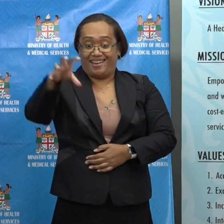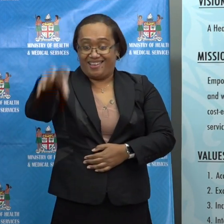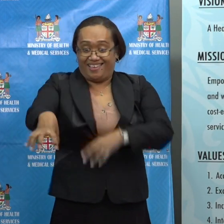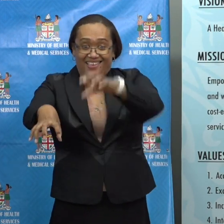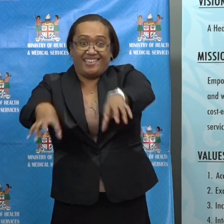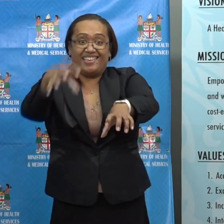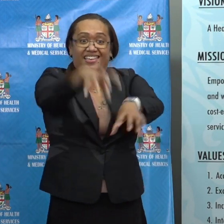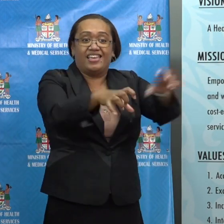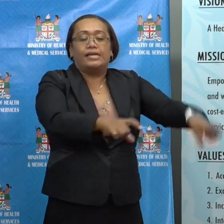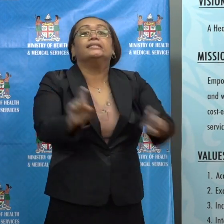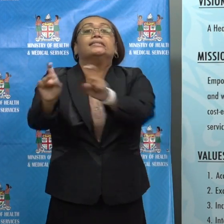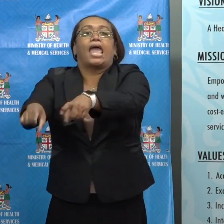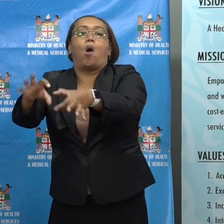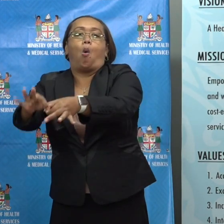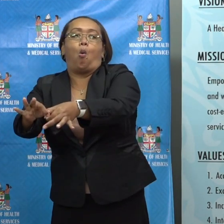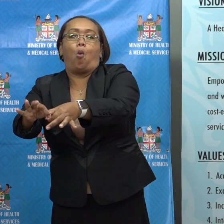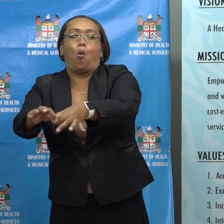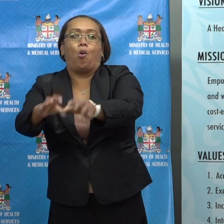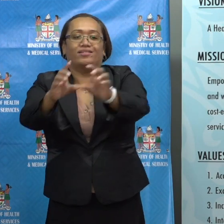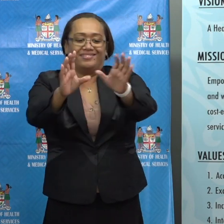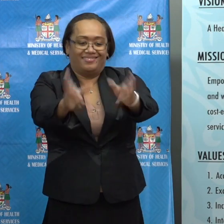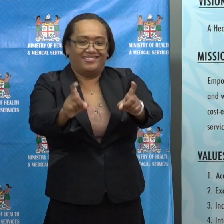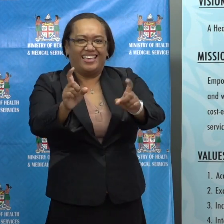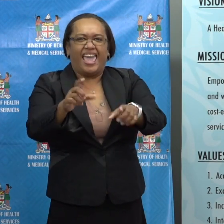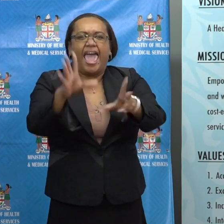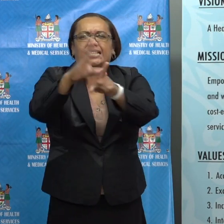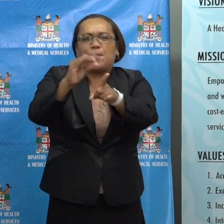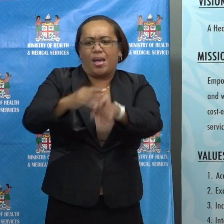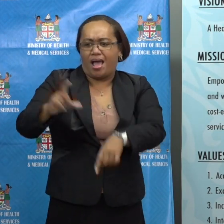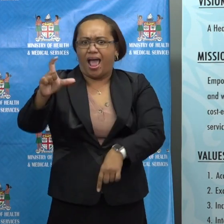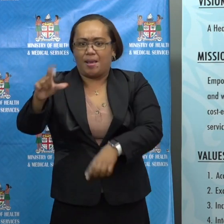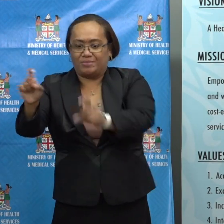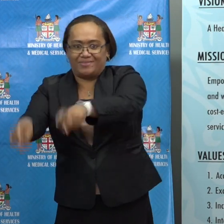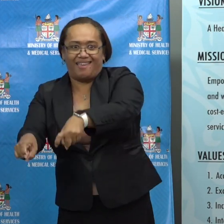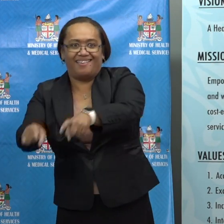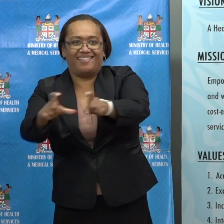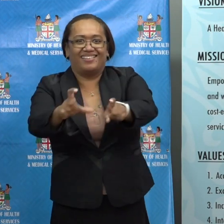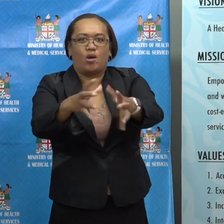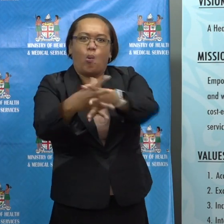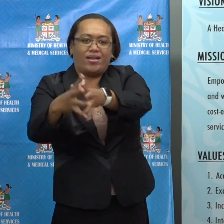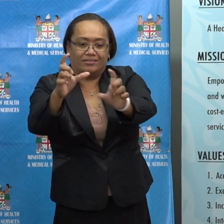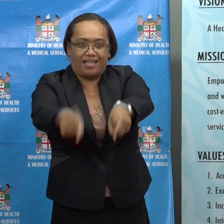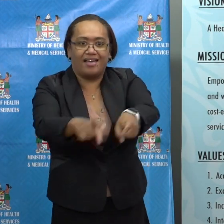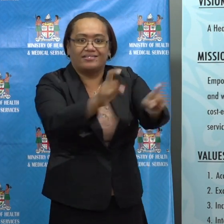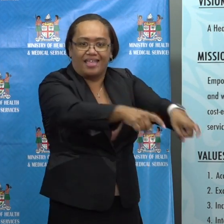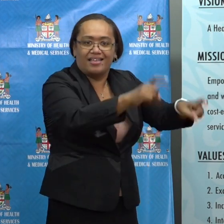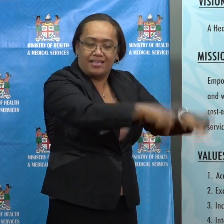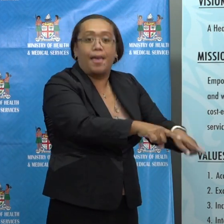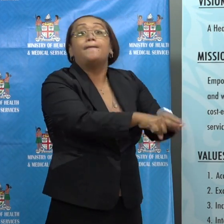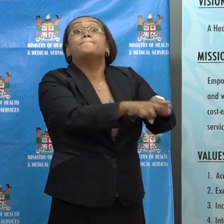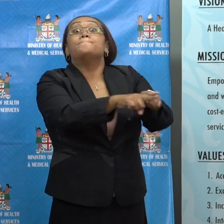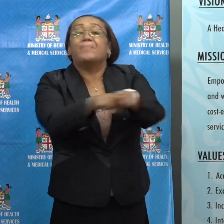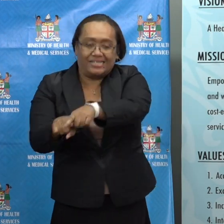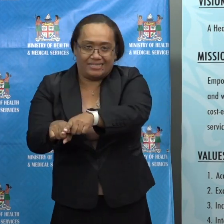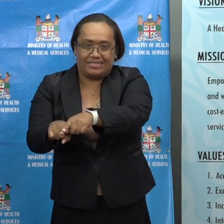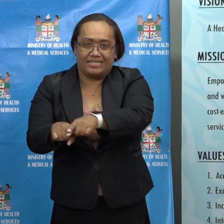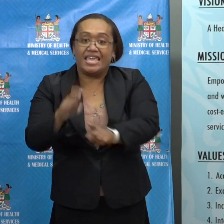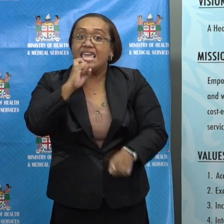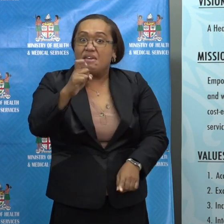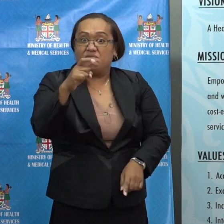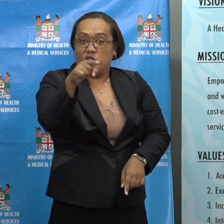mandated. You've asked me a few times whether we can mandate this and mandate that. This one definitely